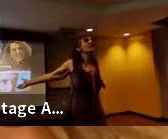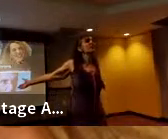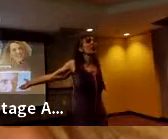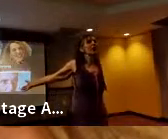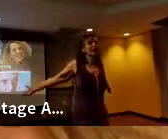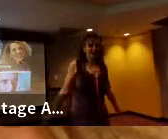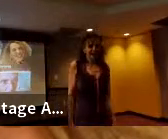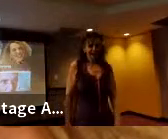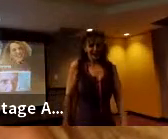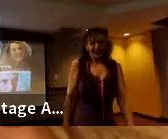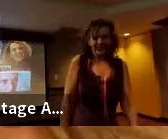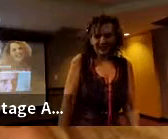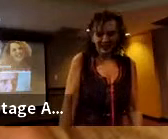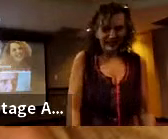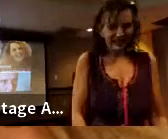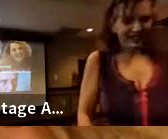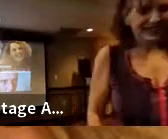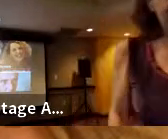so kind with me.